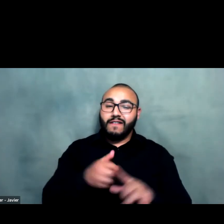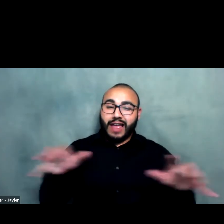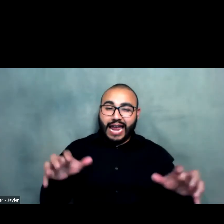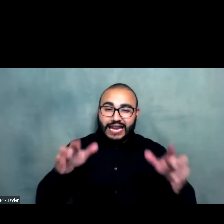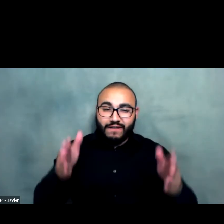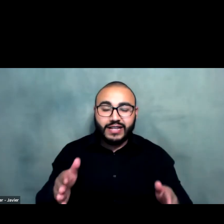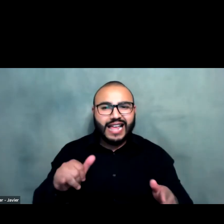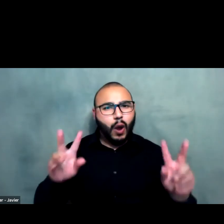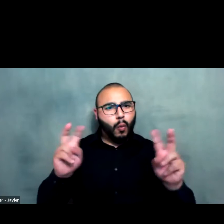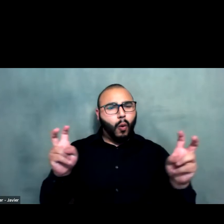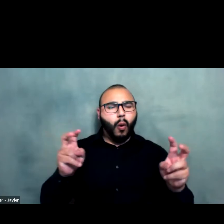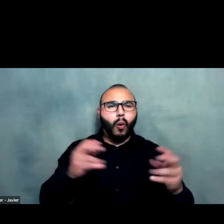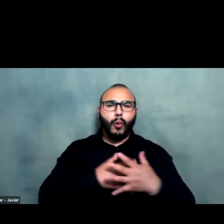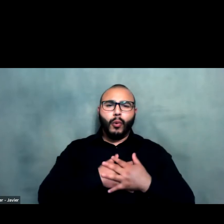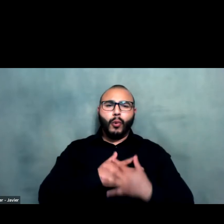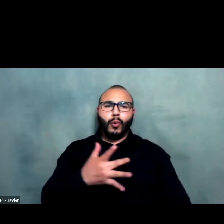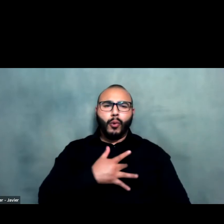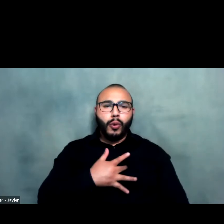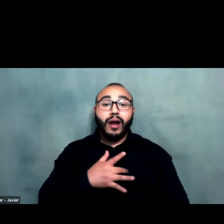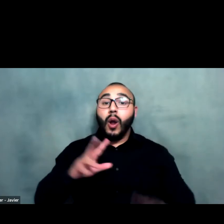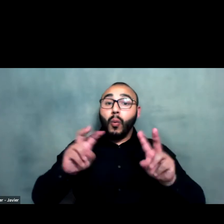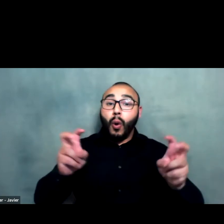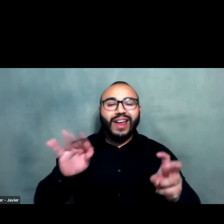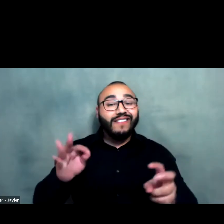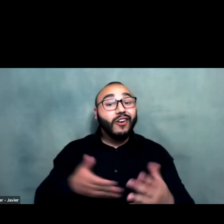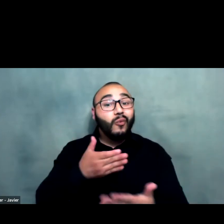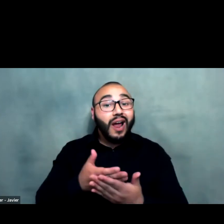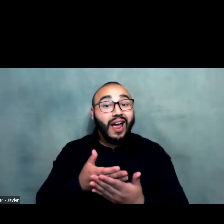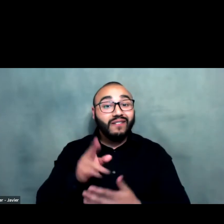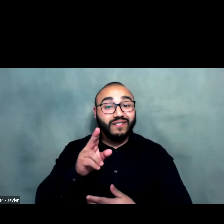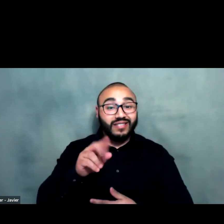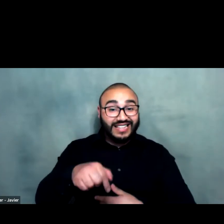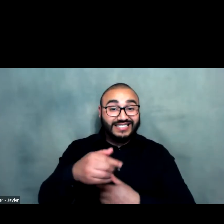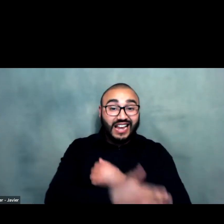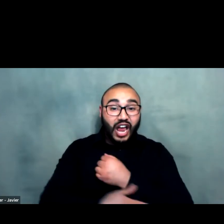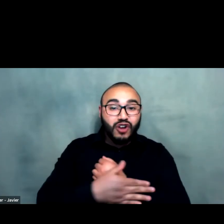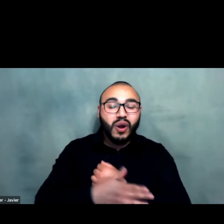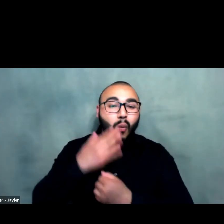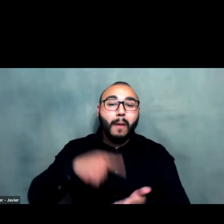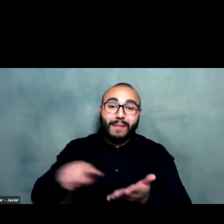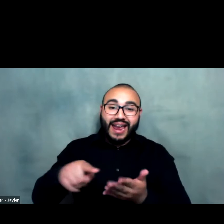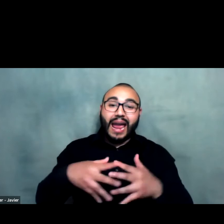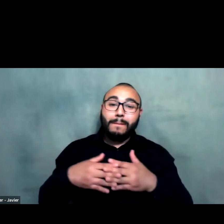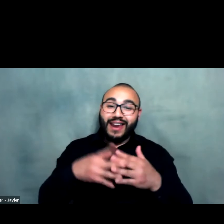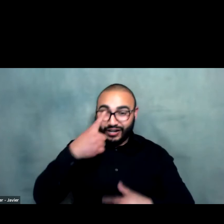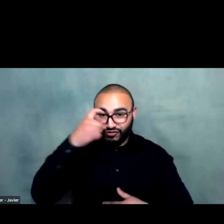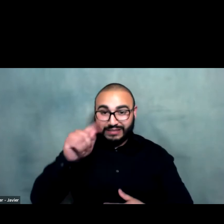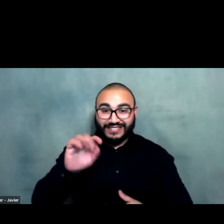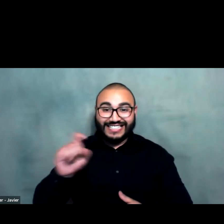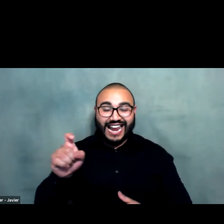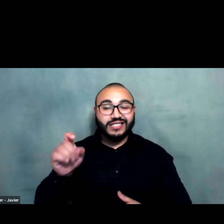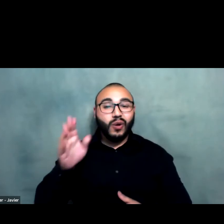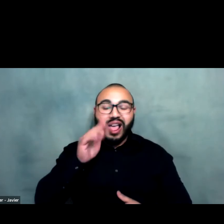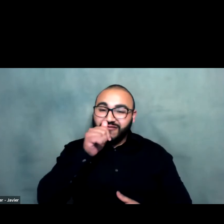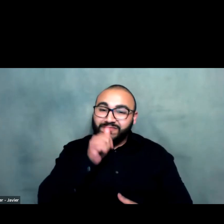me. His quote goes, "If you come to this country, you pay the American dream tax. If you're going to endure